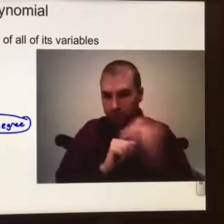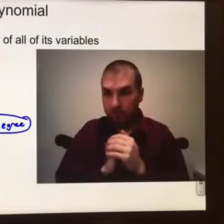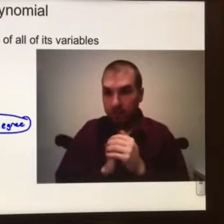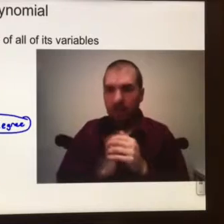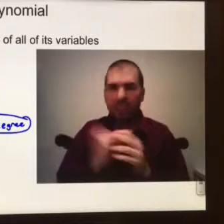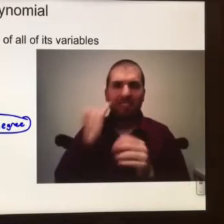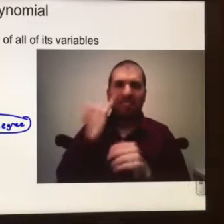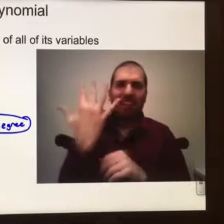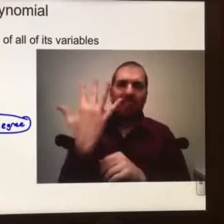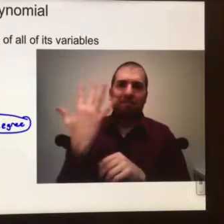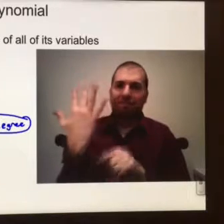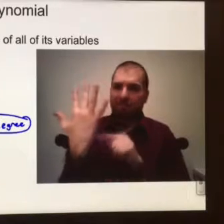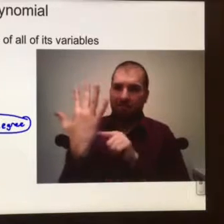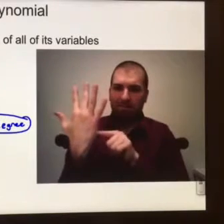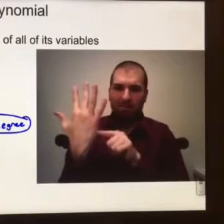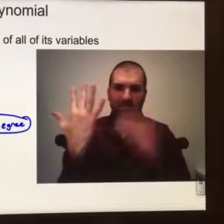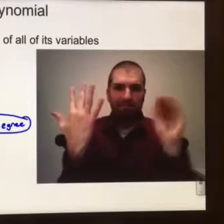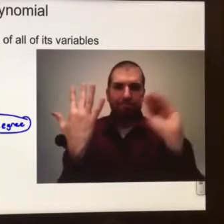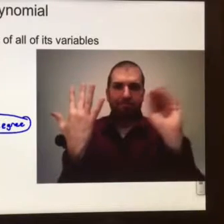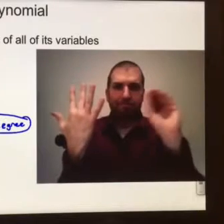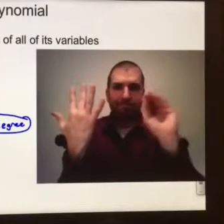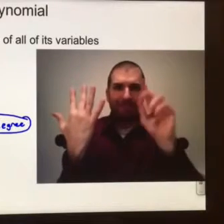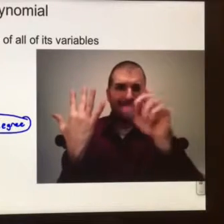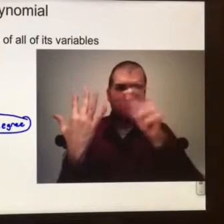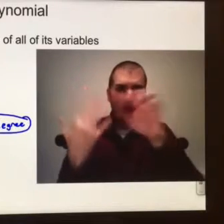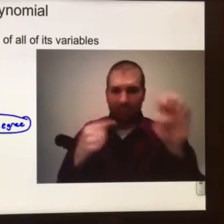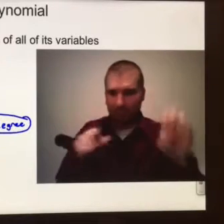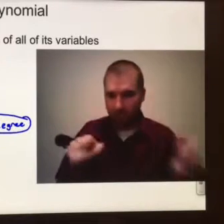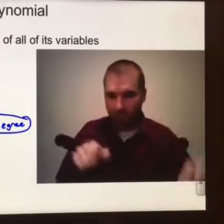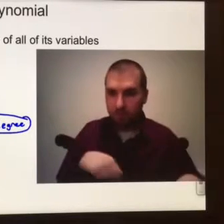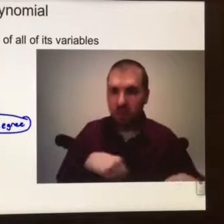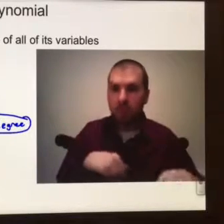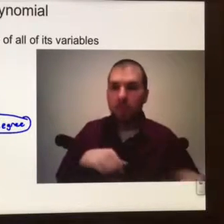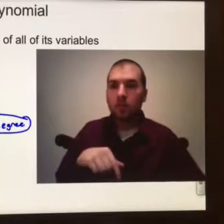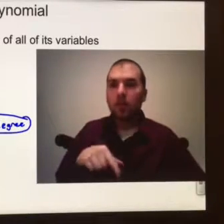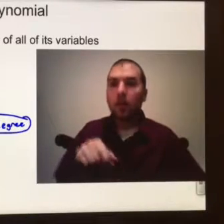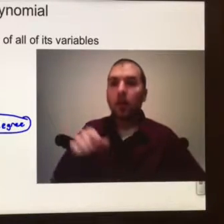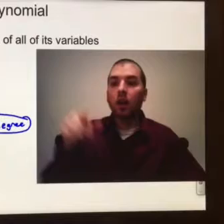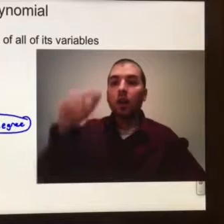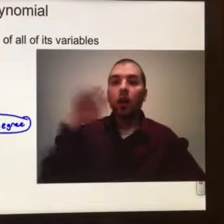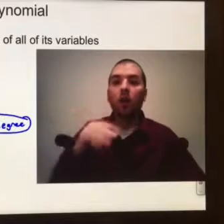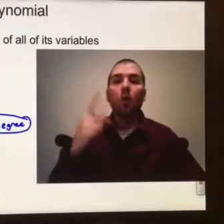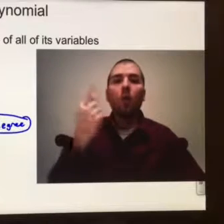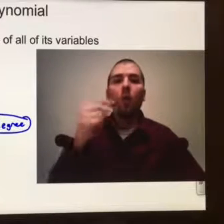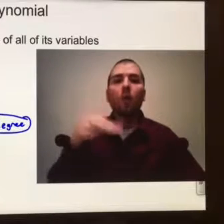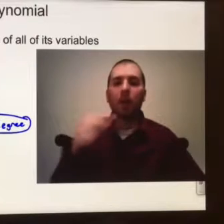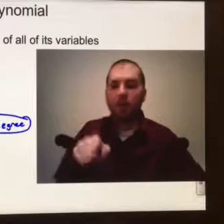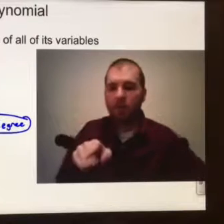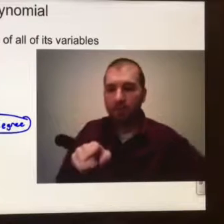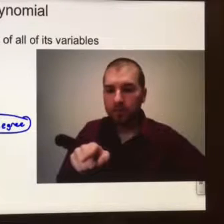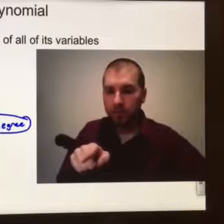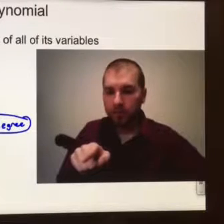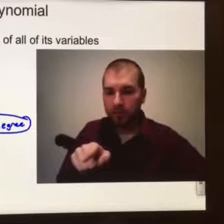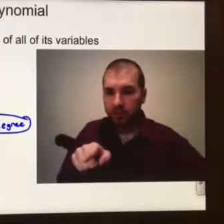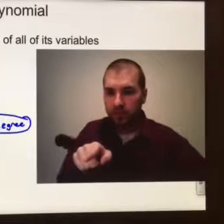You can keep them separate in the polynomial, but for this practice we are going to take the addition.